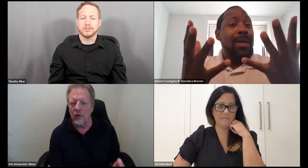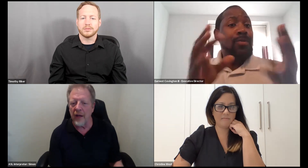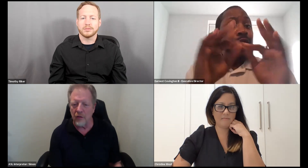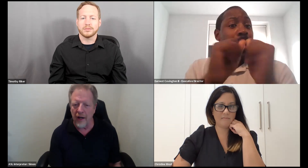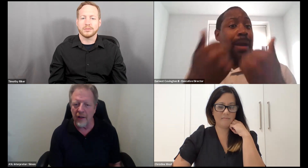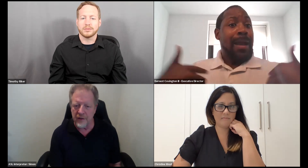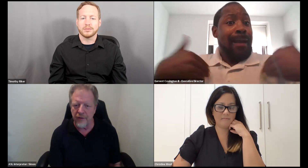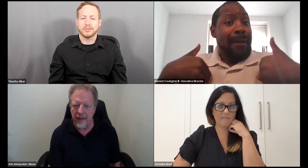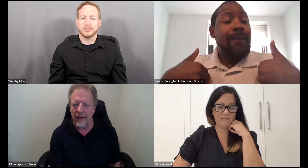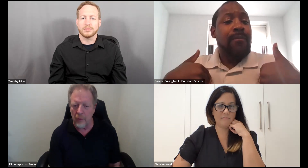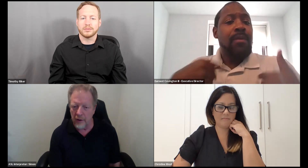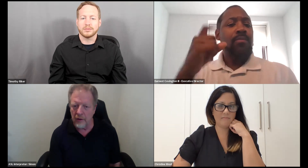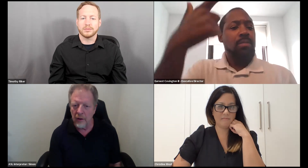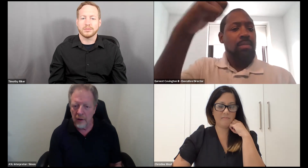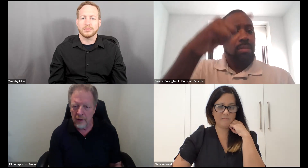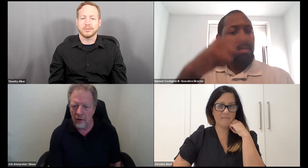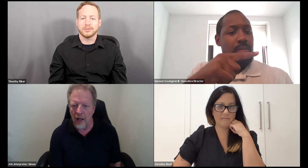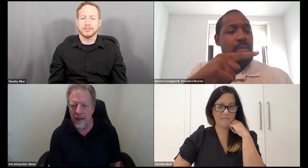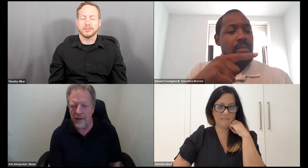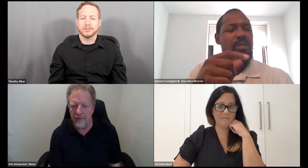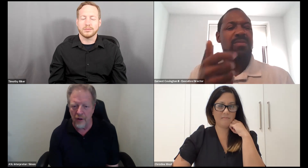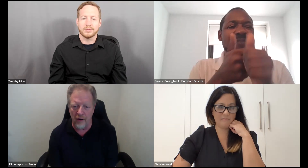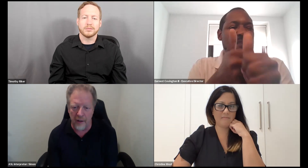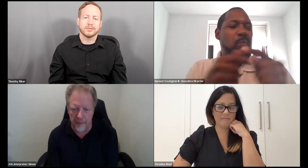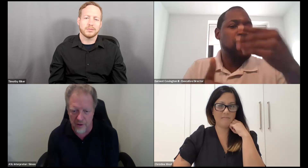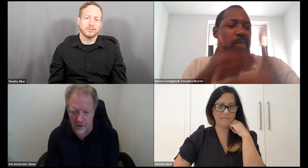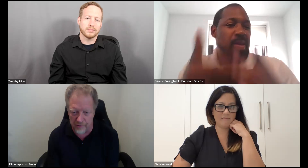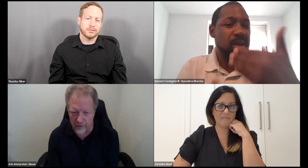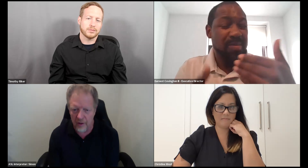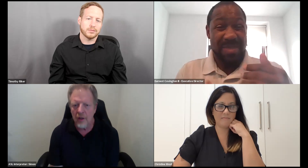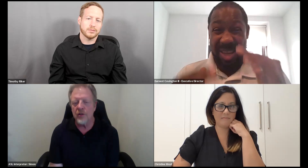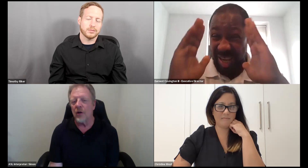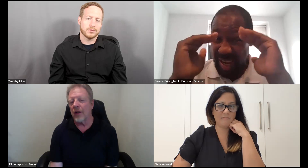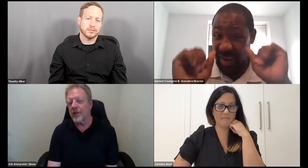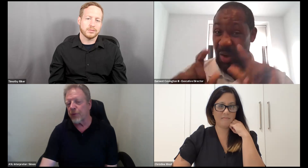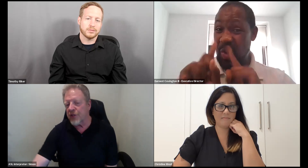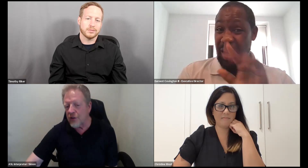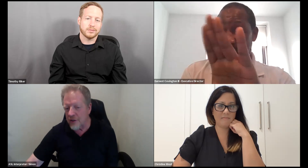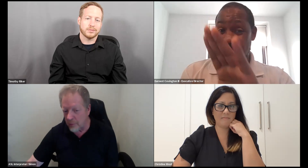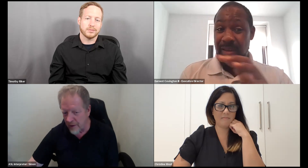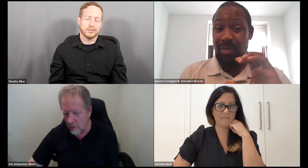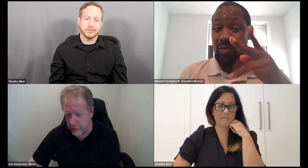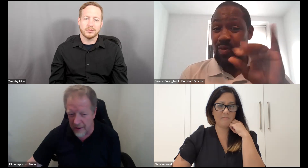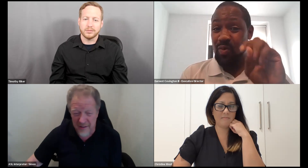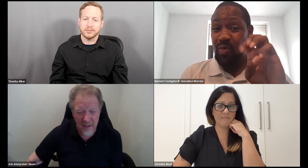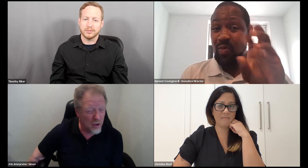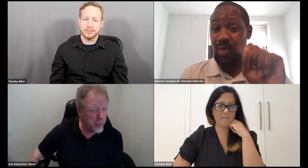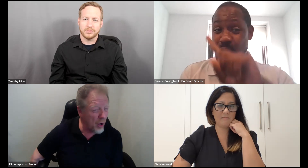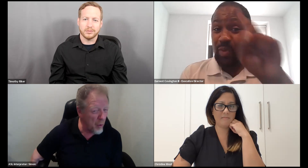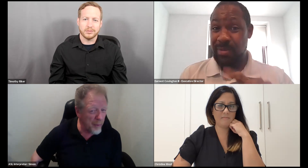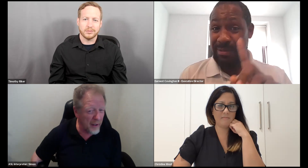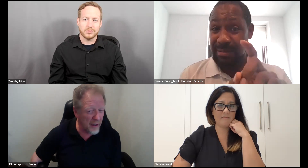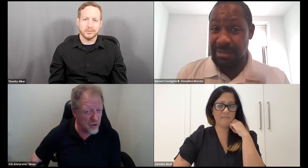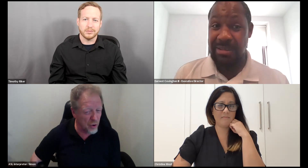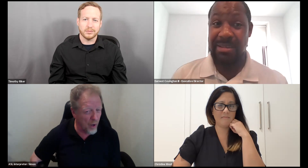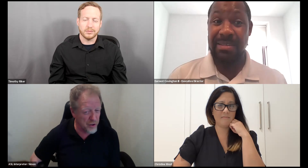going to go down the ranks and find out how we're going to, you know, contact other VRI companies and so forth. So it's a procedure that we follow in place. So Paul, I'm